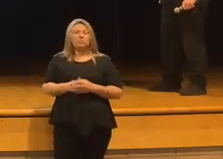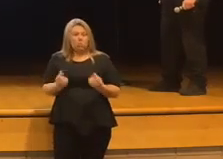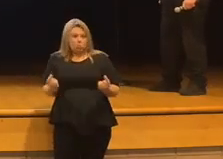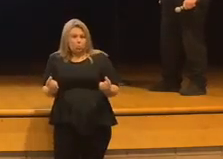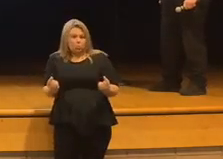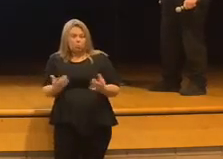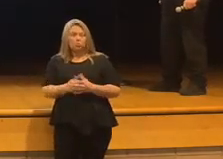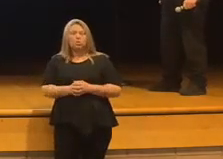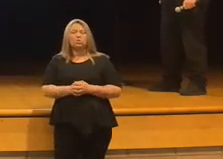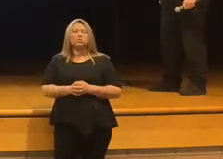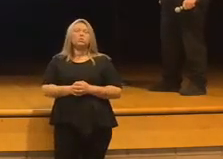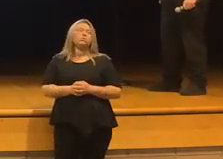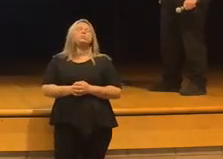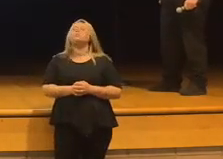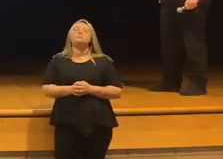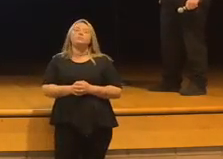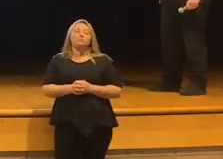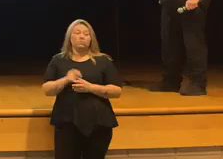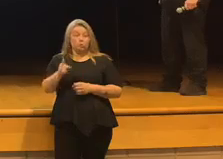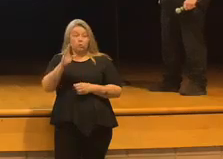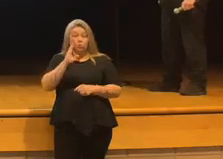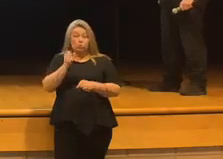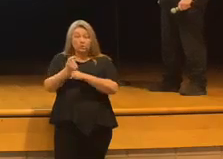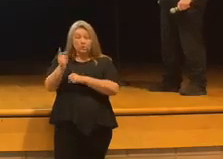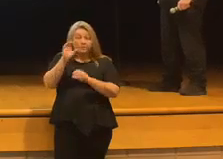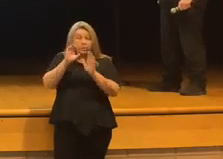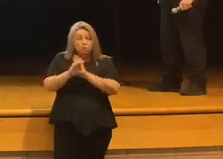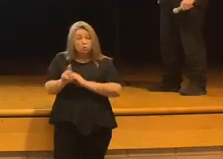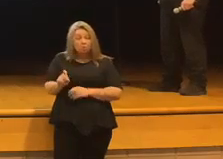do? Would you send a picture?